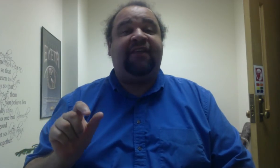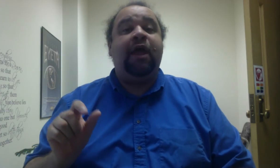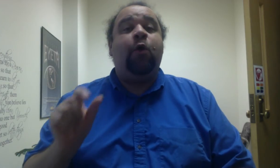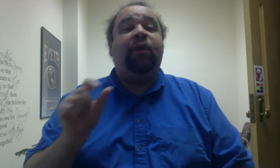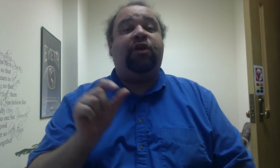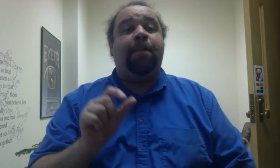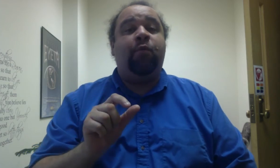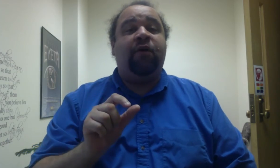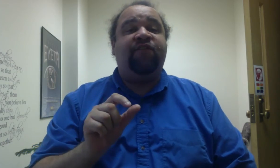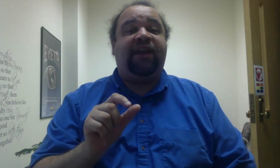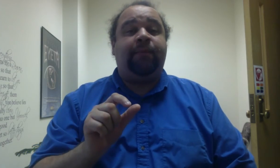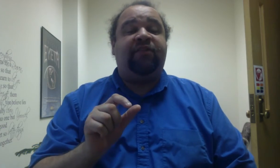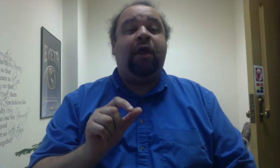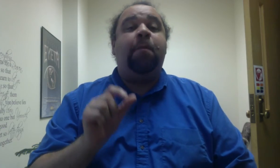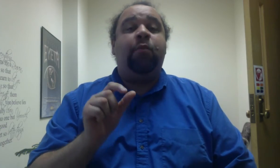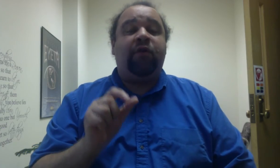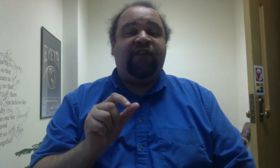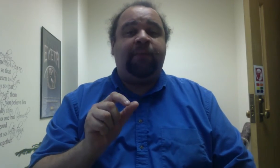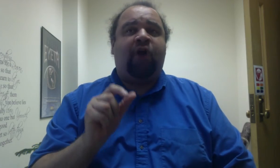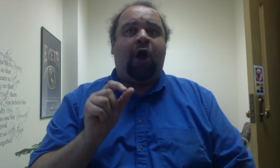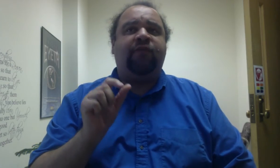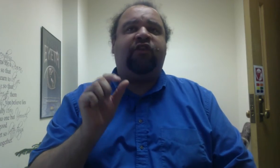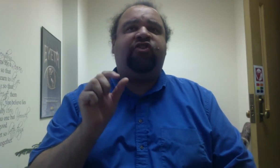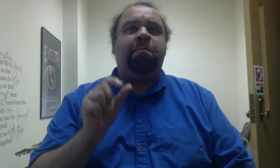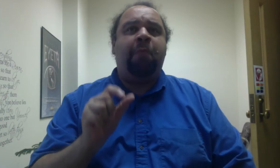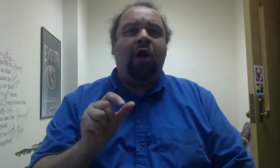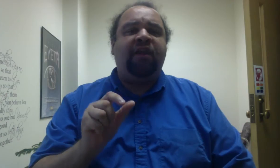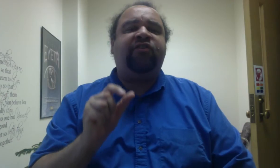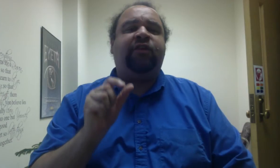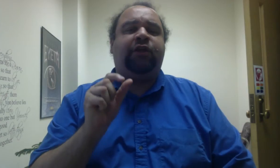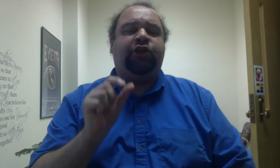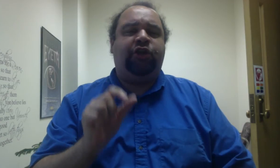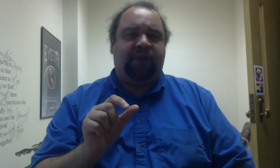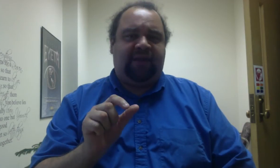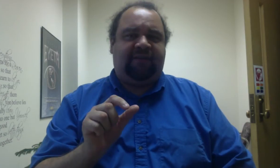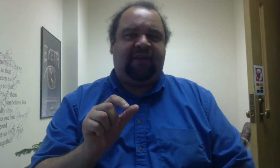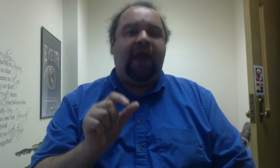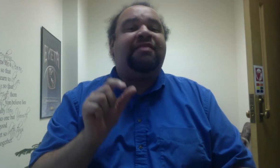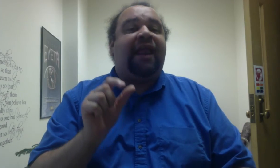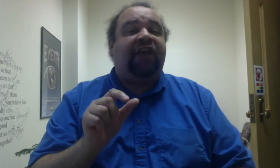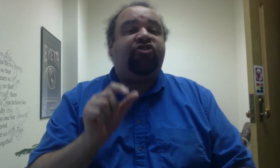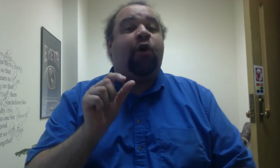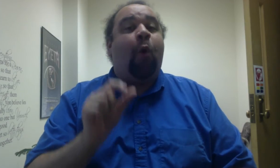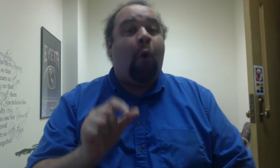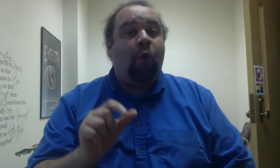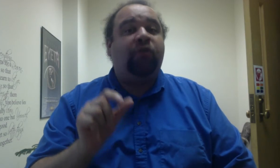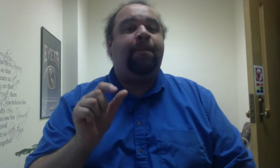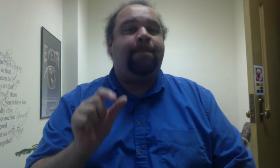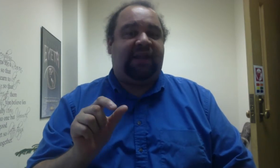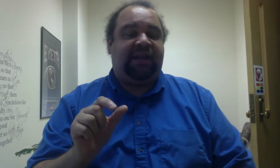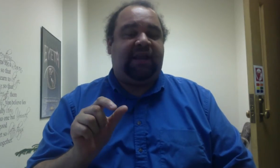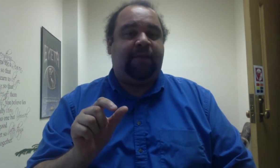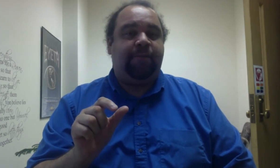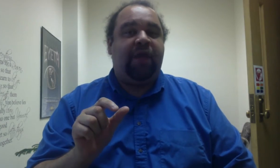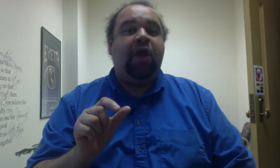we look at morphemes. Morphemes are the smallest units that actually hold meaning.